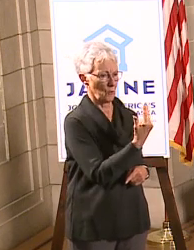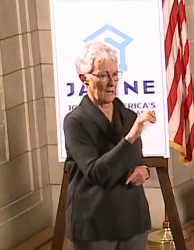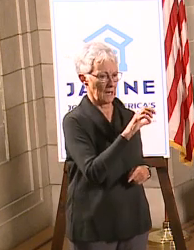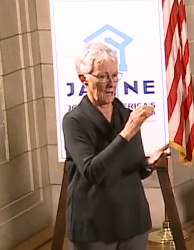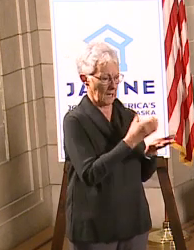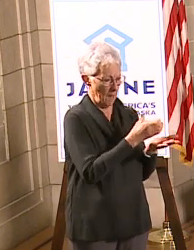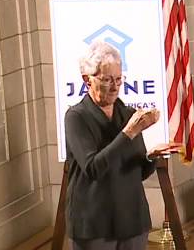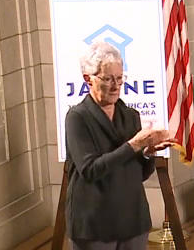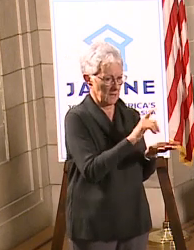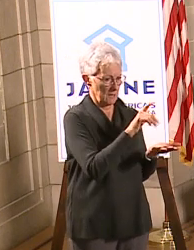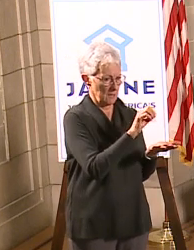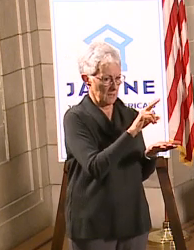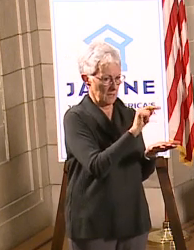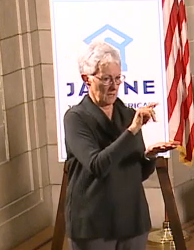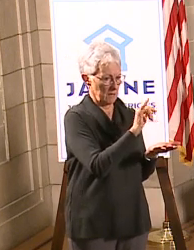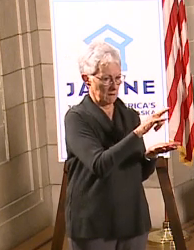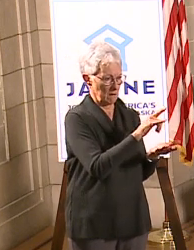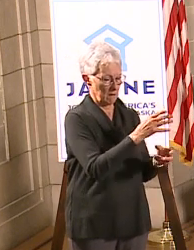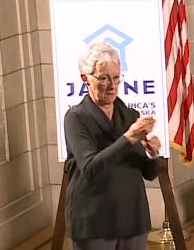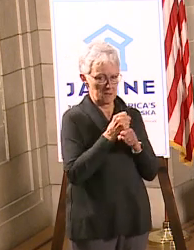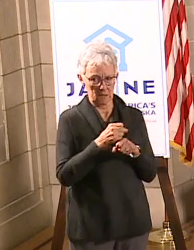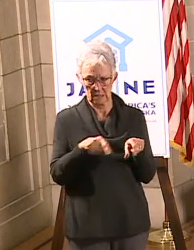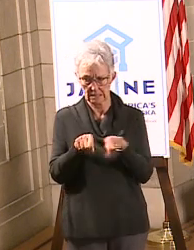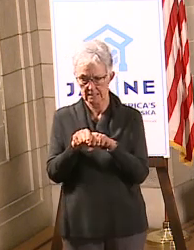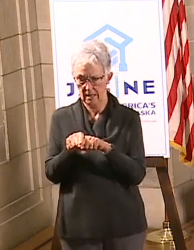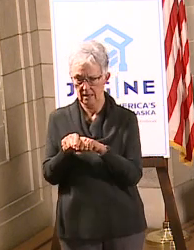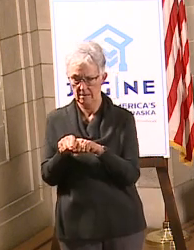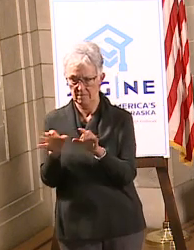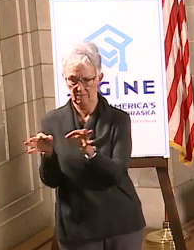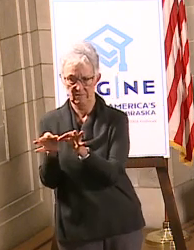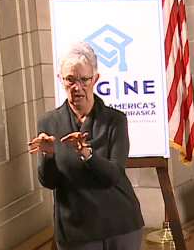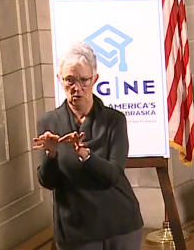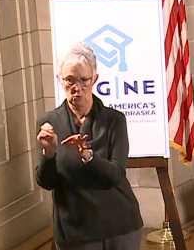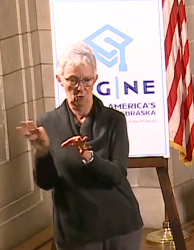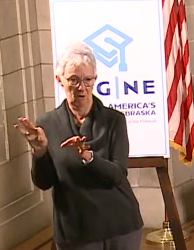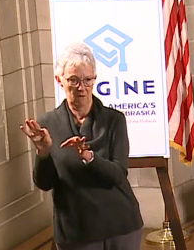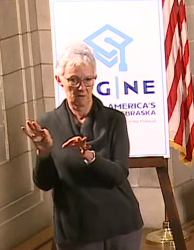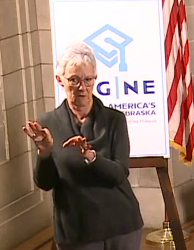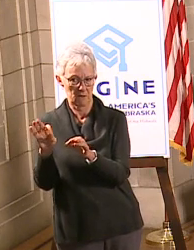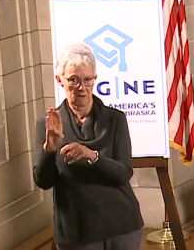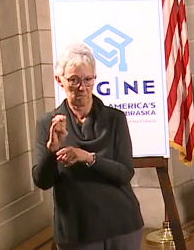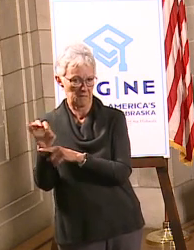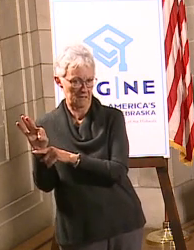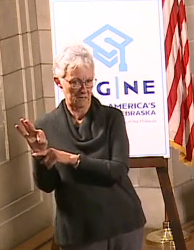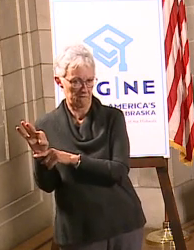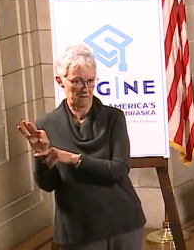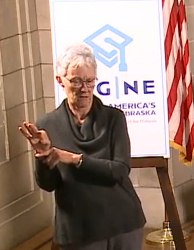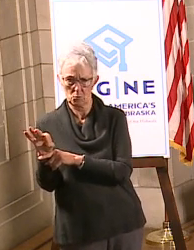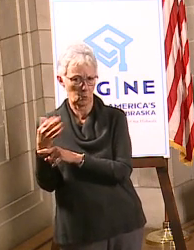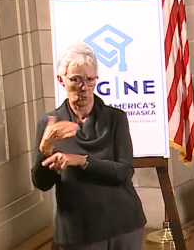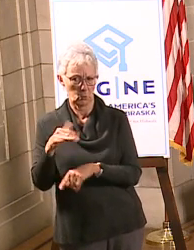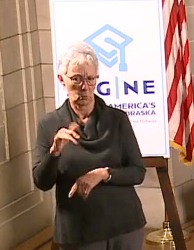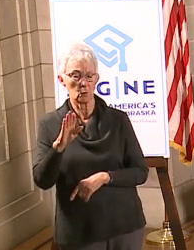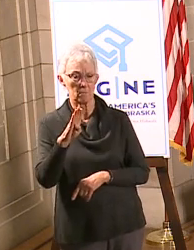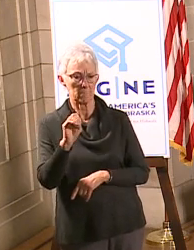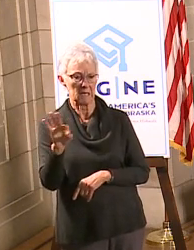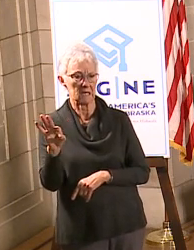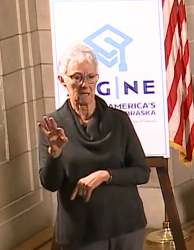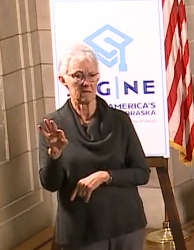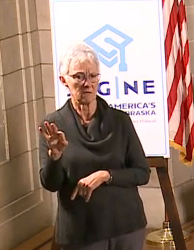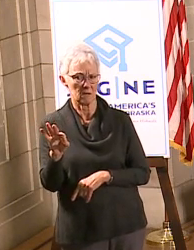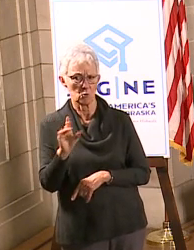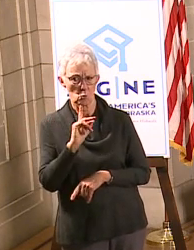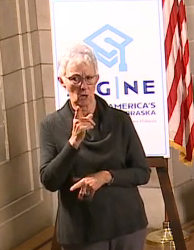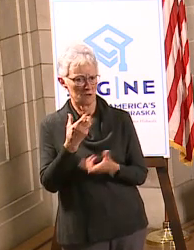lentils to get the same nutritional value as you would have 3 ounces of beef. So beef is a part of an overall healthy